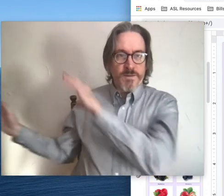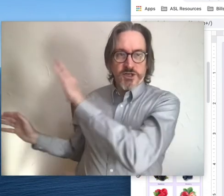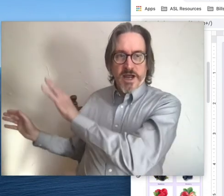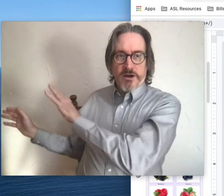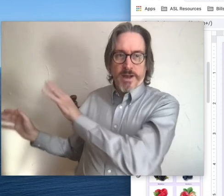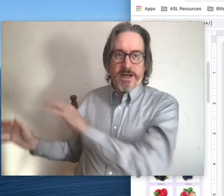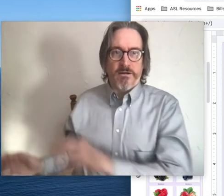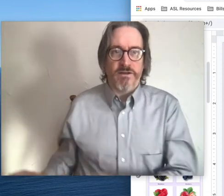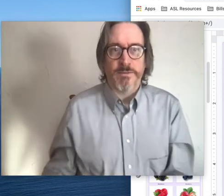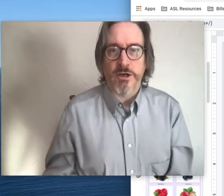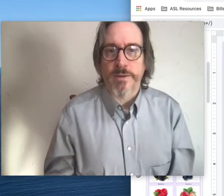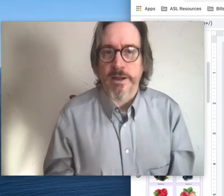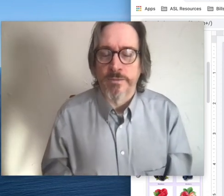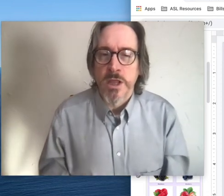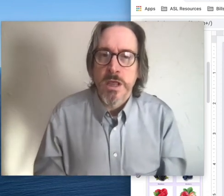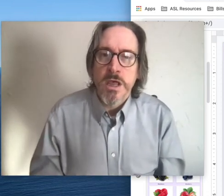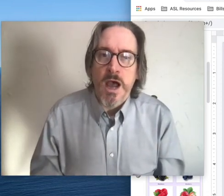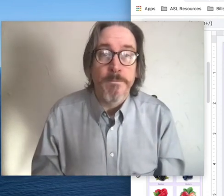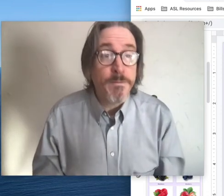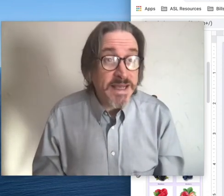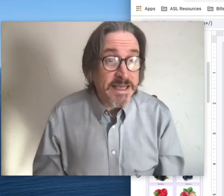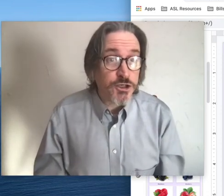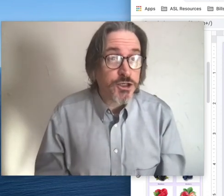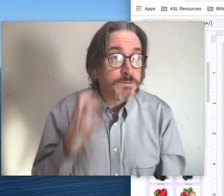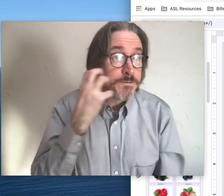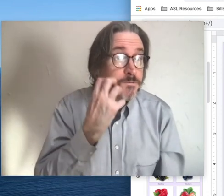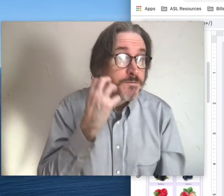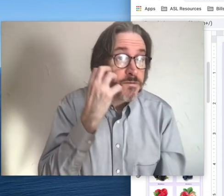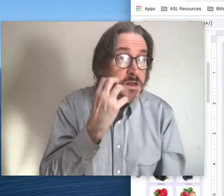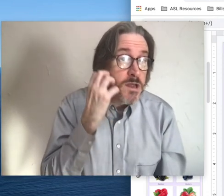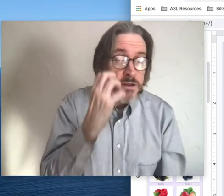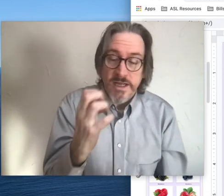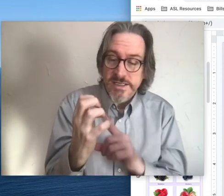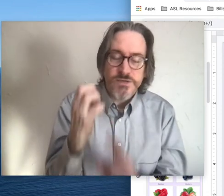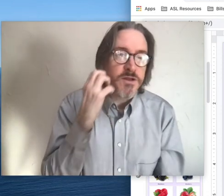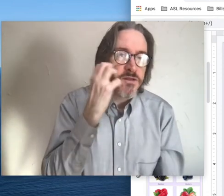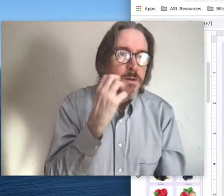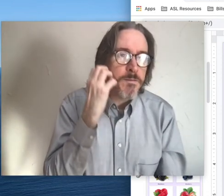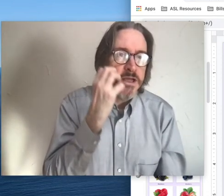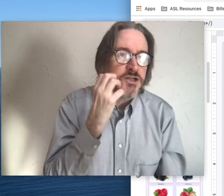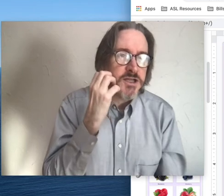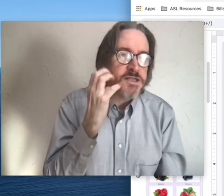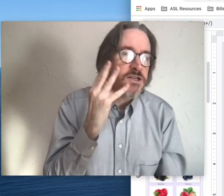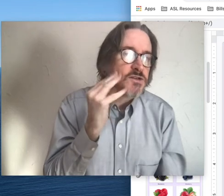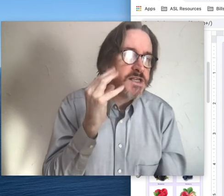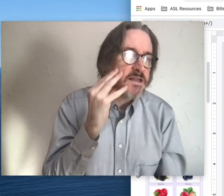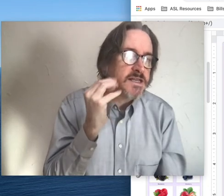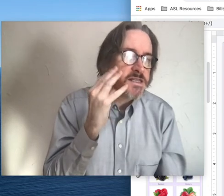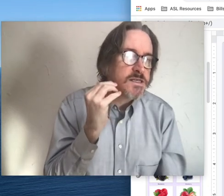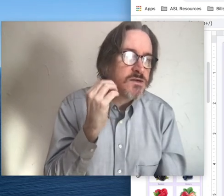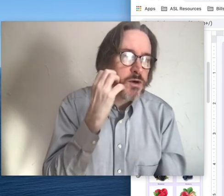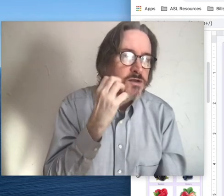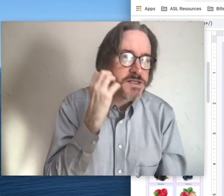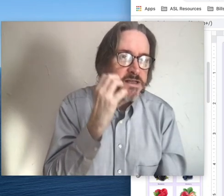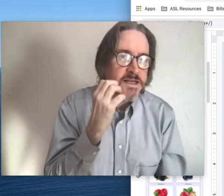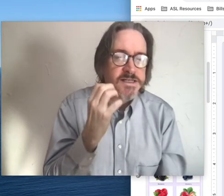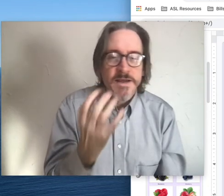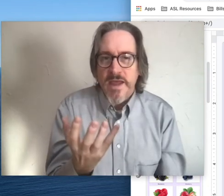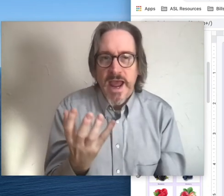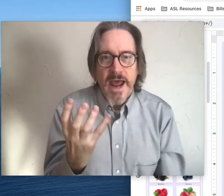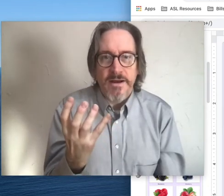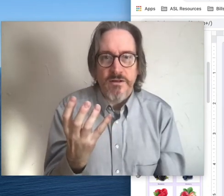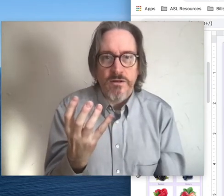Sorry for my shadow back here. I feel like Peter Pan. Peach. The easiest way to think about peach is you'll see this or you'll see